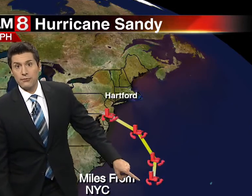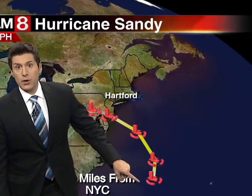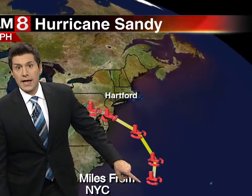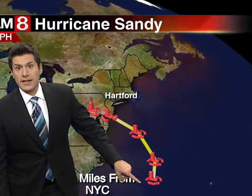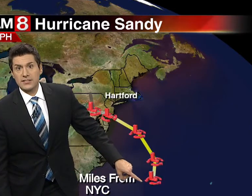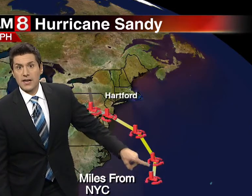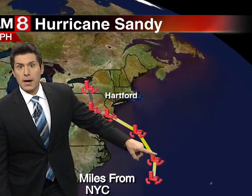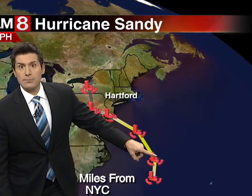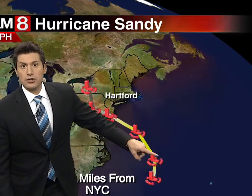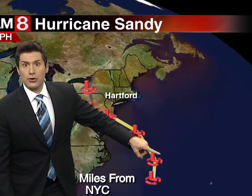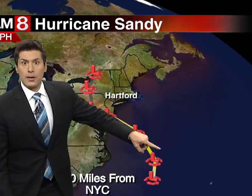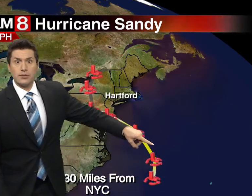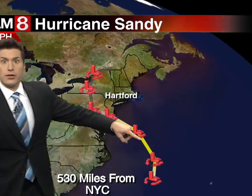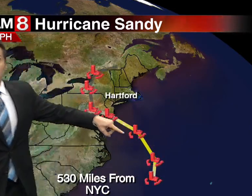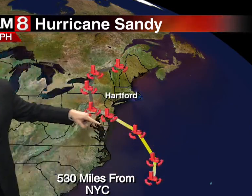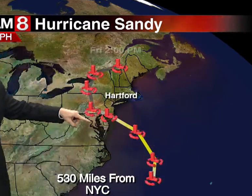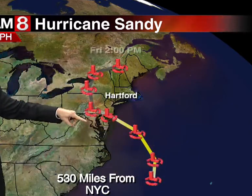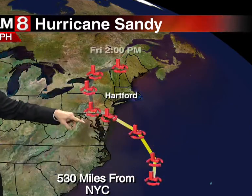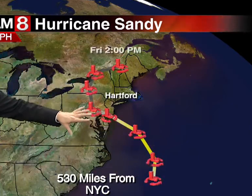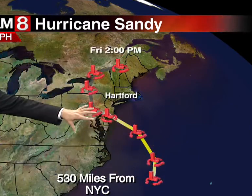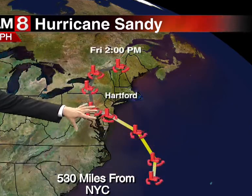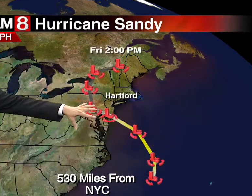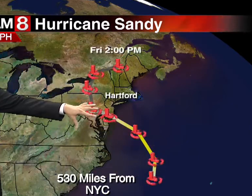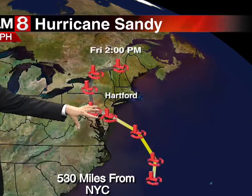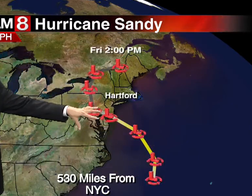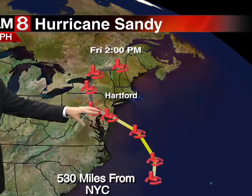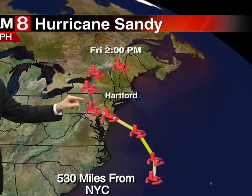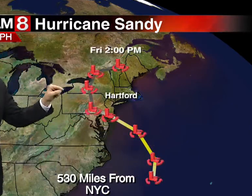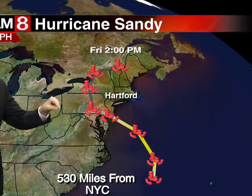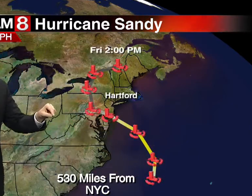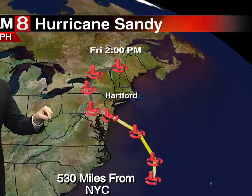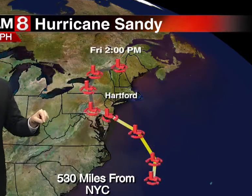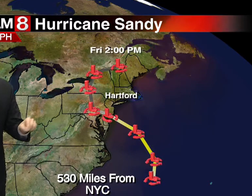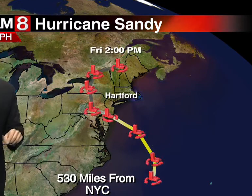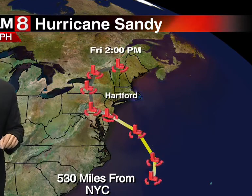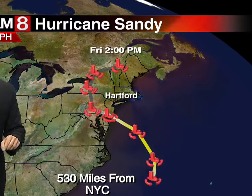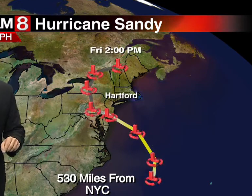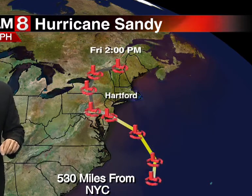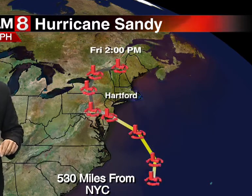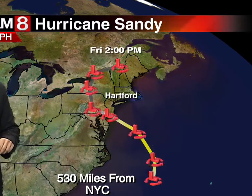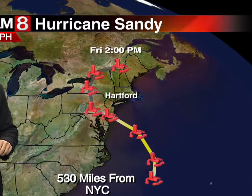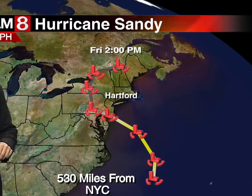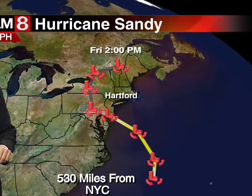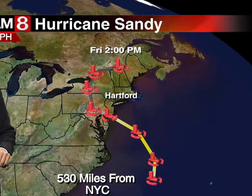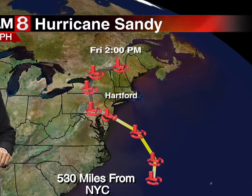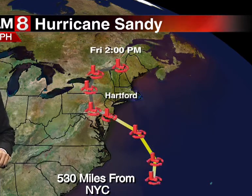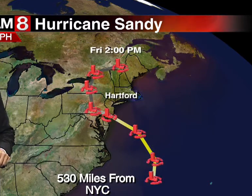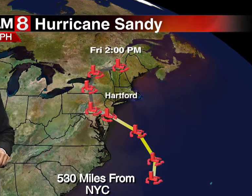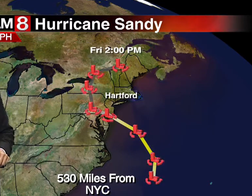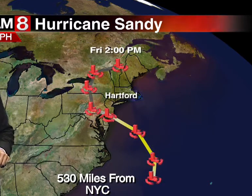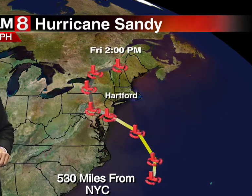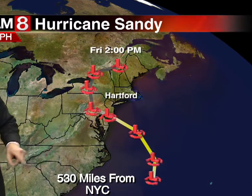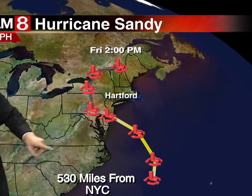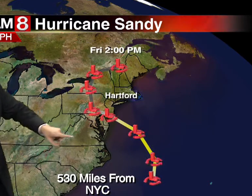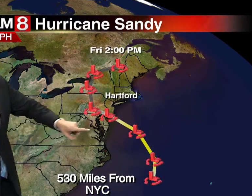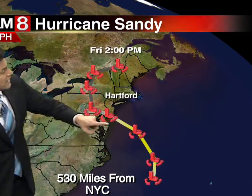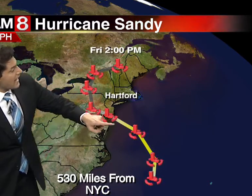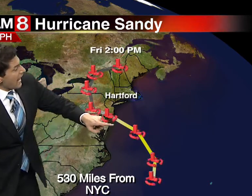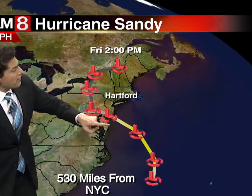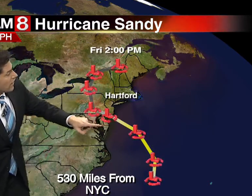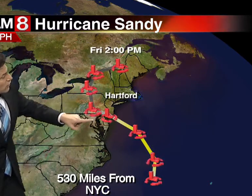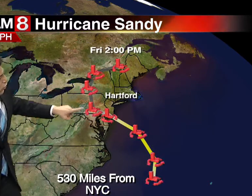Still forecast to come up, turn up to the north and west, and make landfall tomorrow night into Tuesday morning at about 2 a.m. in southern New